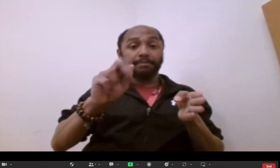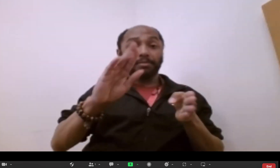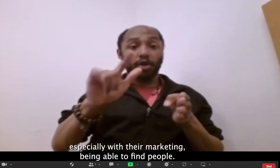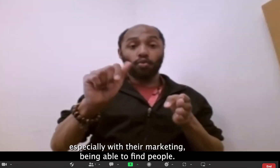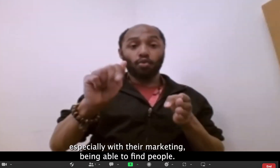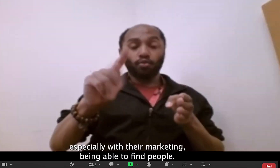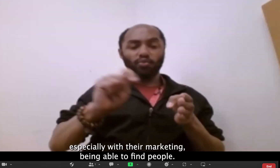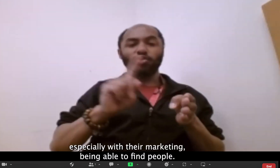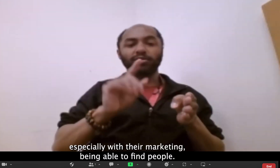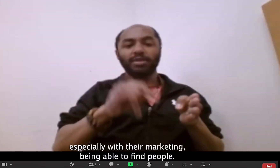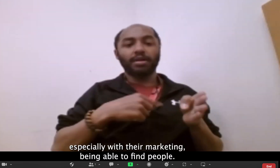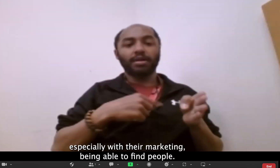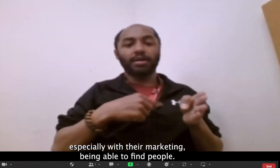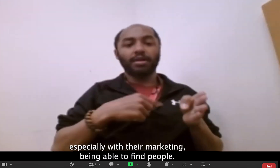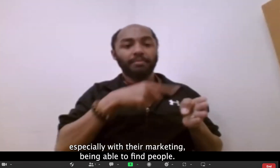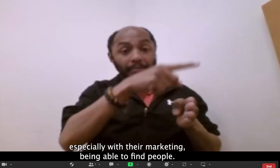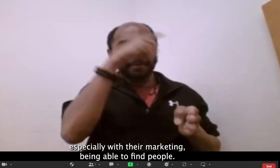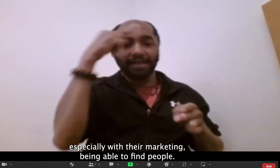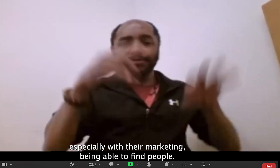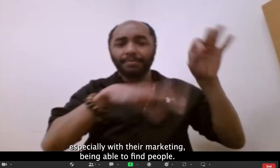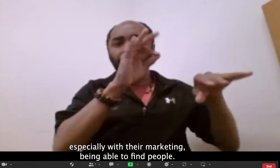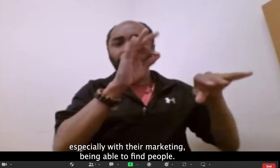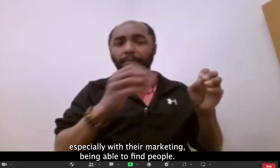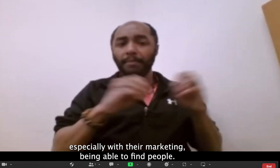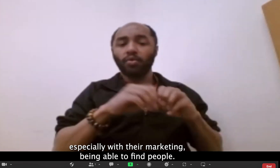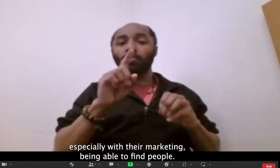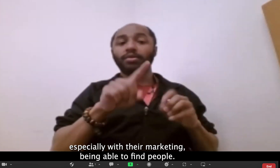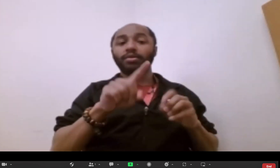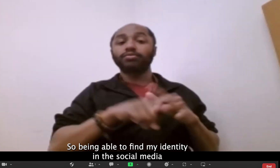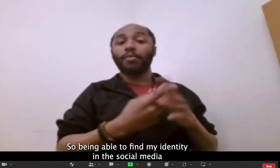especially with their marketing, being able to find people. So